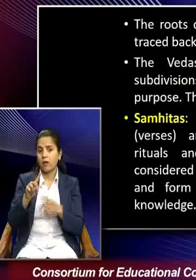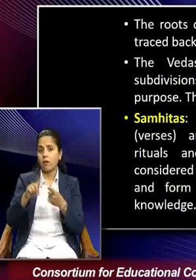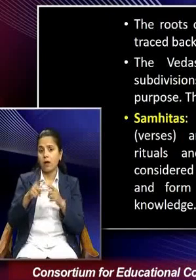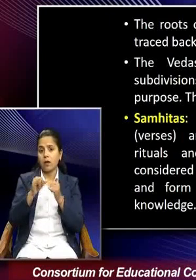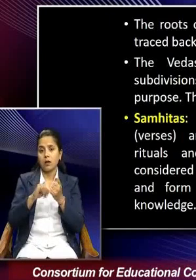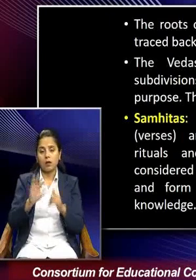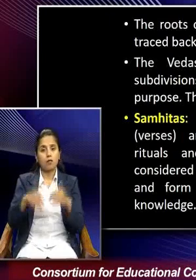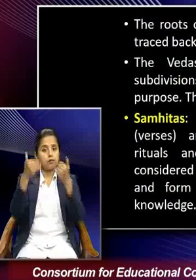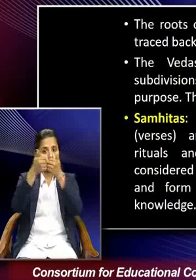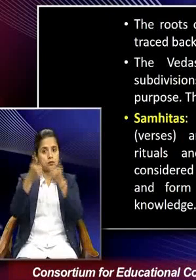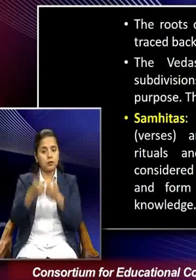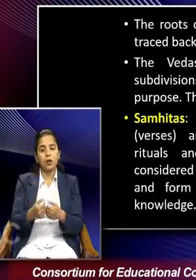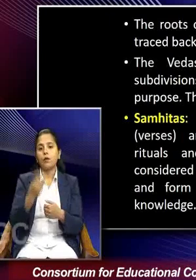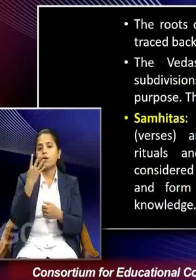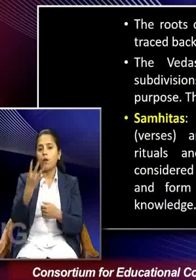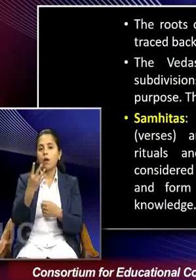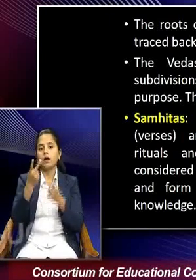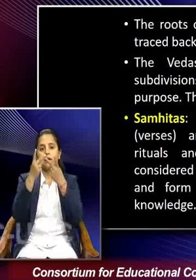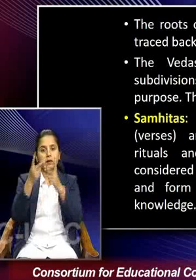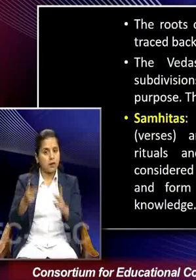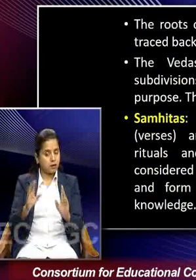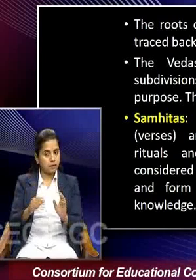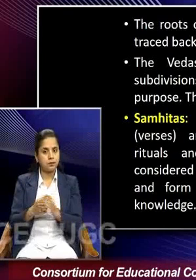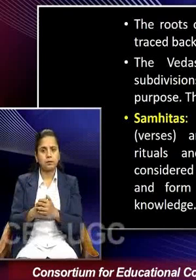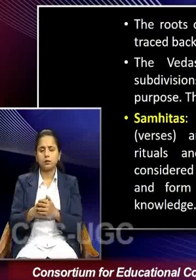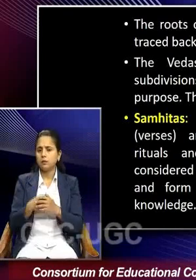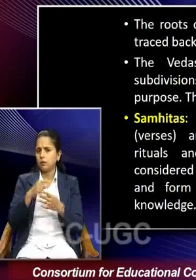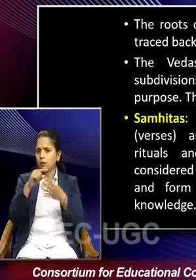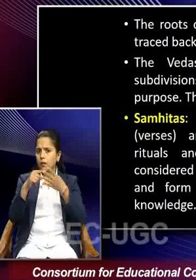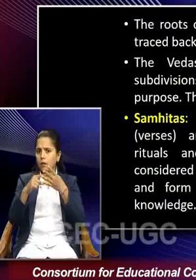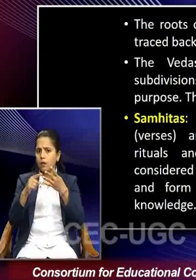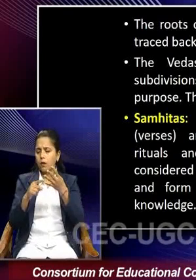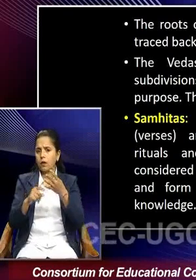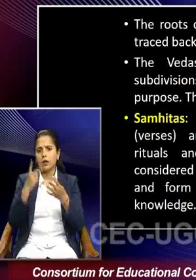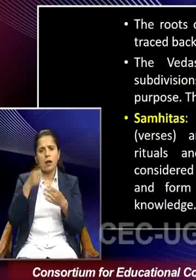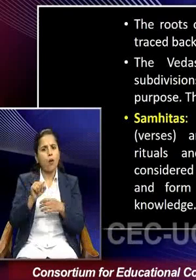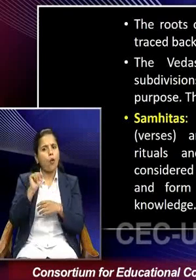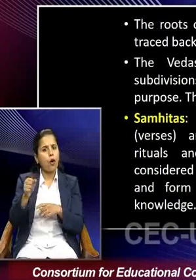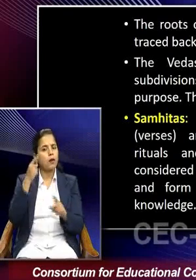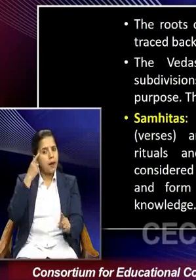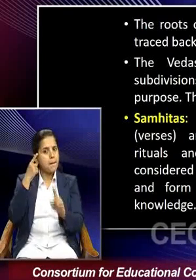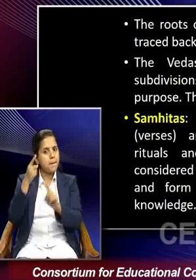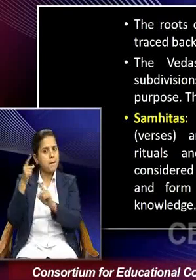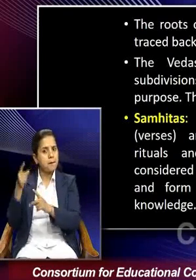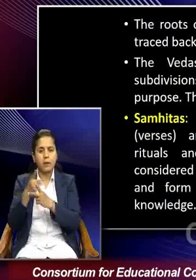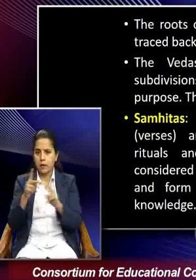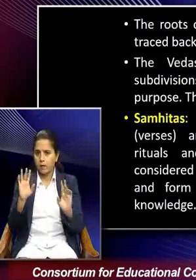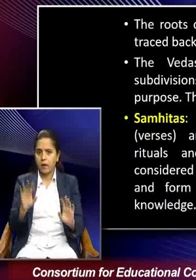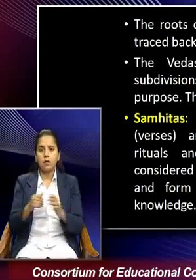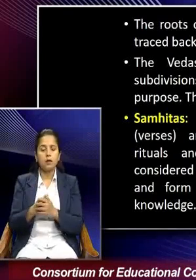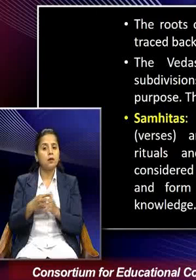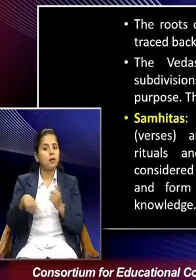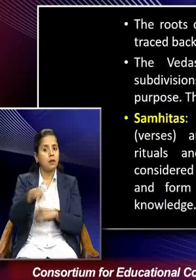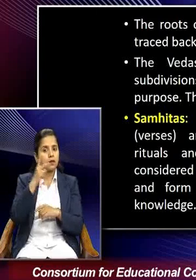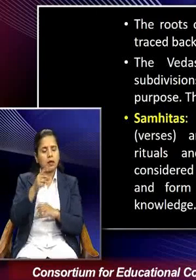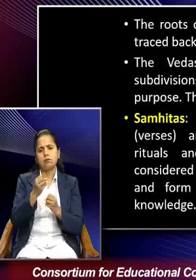divided into 4 divisions, each serving a different purpose. Fine. So though there